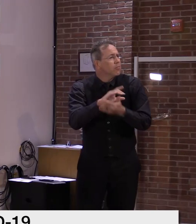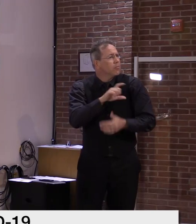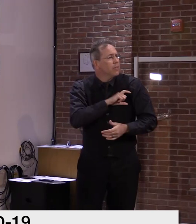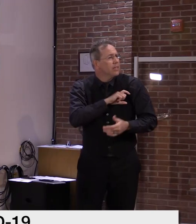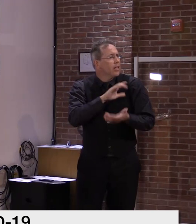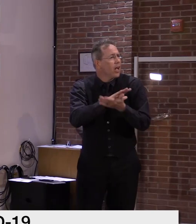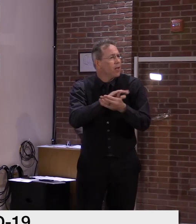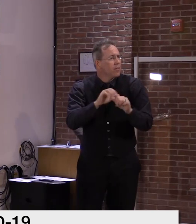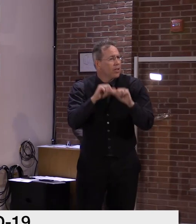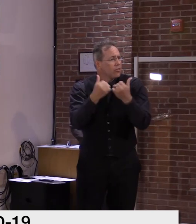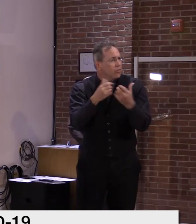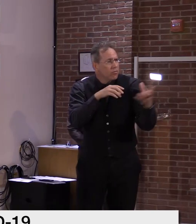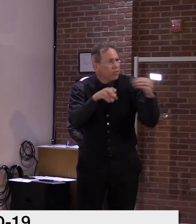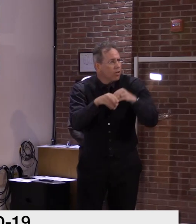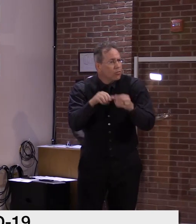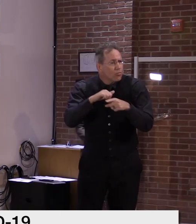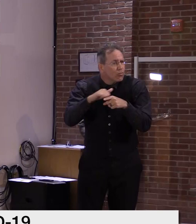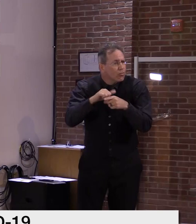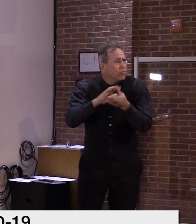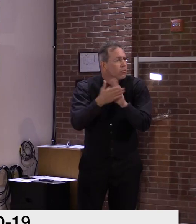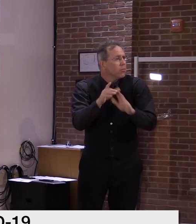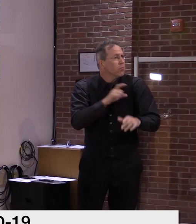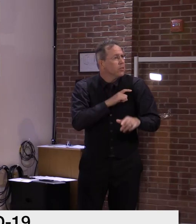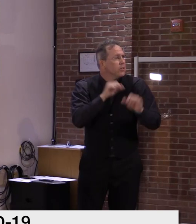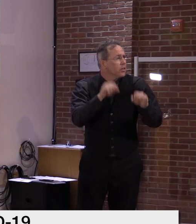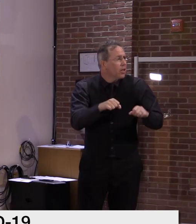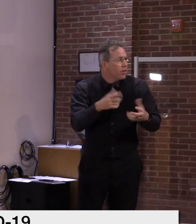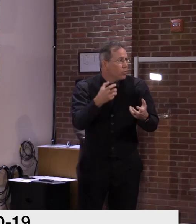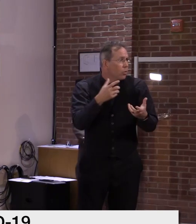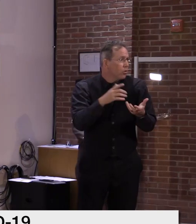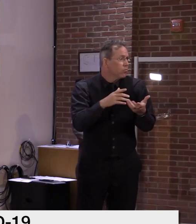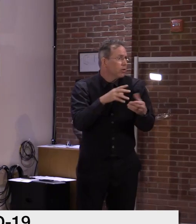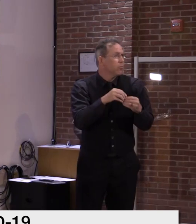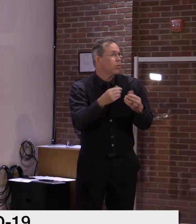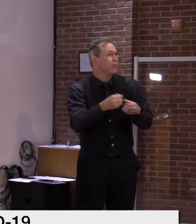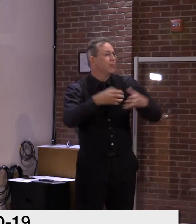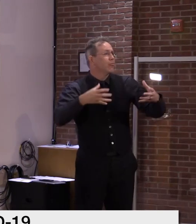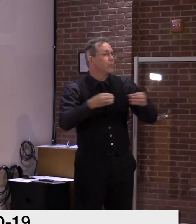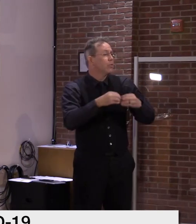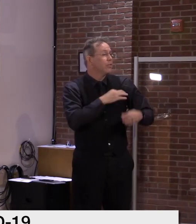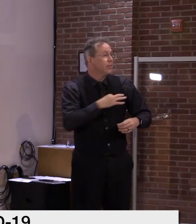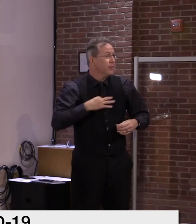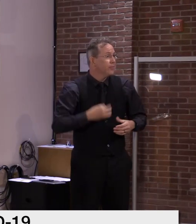are actively seeking folks to fill those roles.